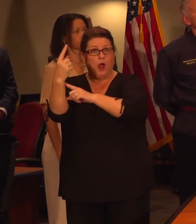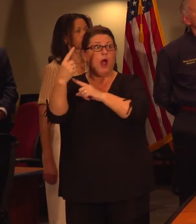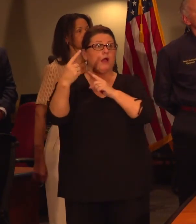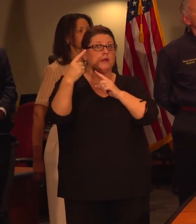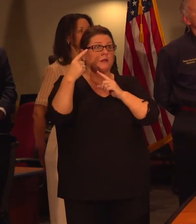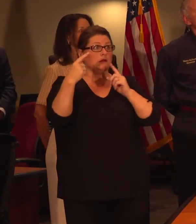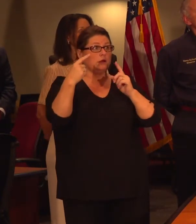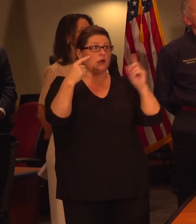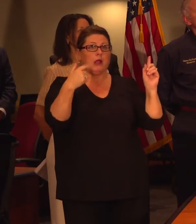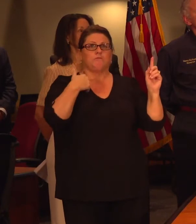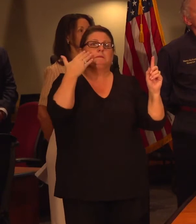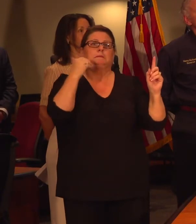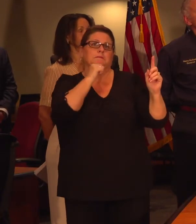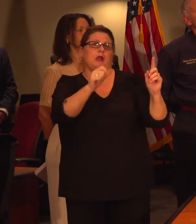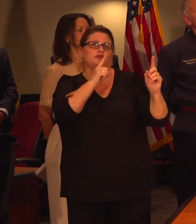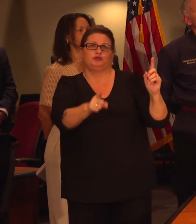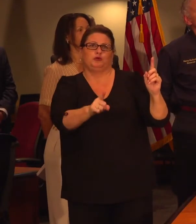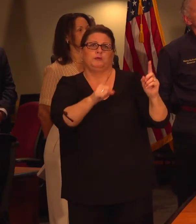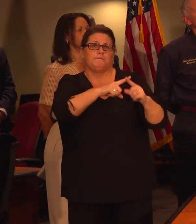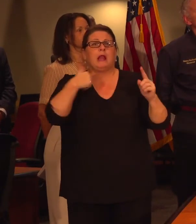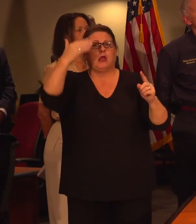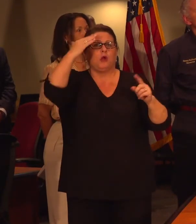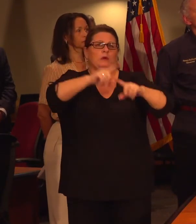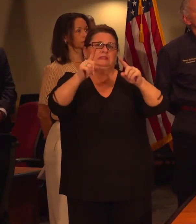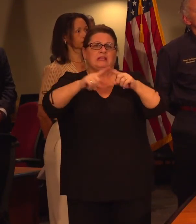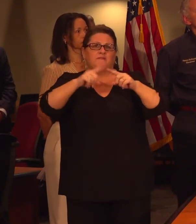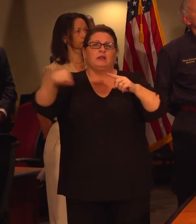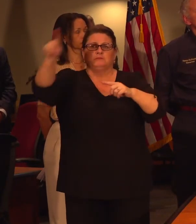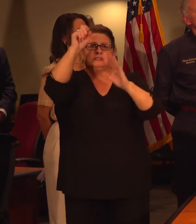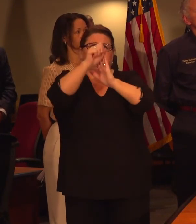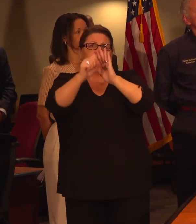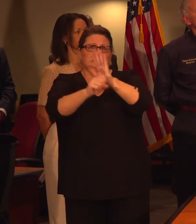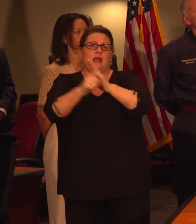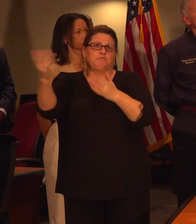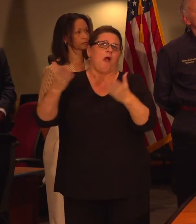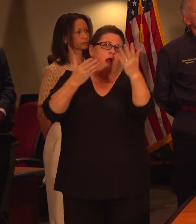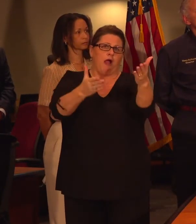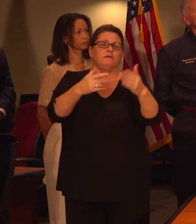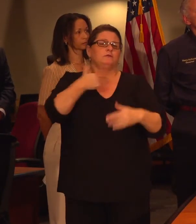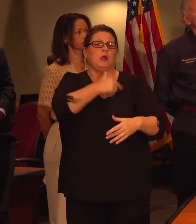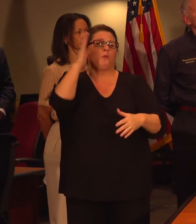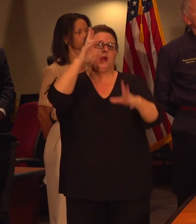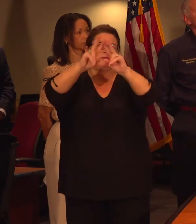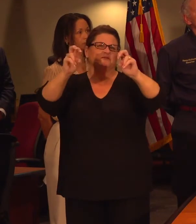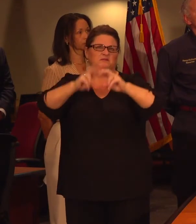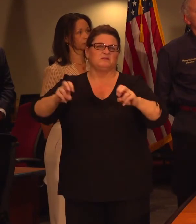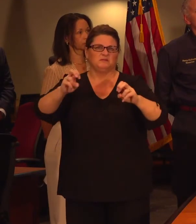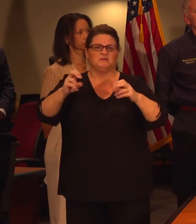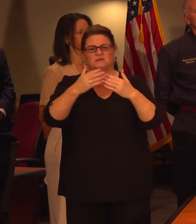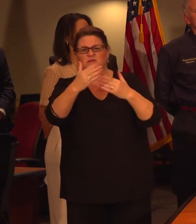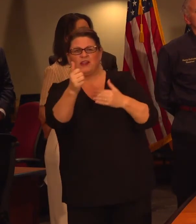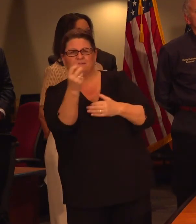of Colonial Life, but we have had a number of facilities throughout the state that have offered up, and we will be conducting assessments throughout the state over the